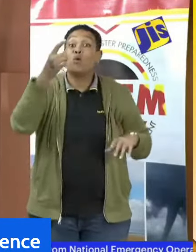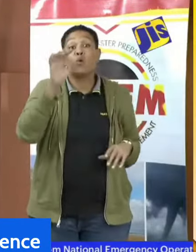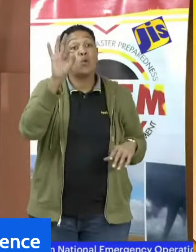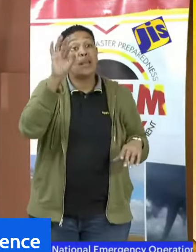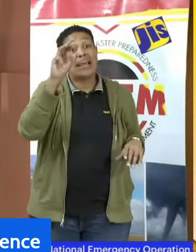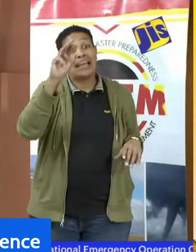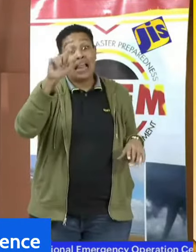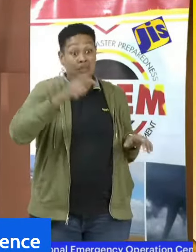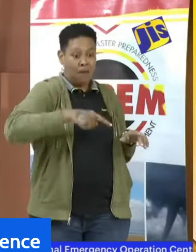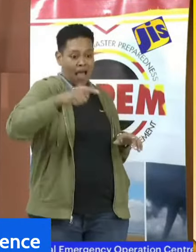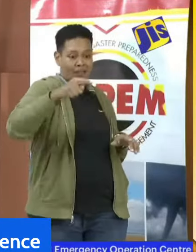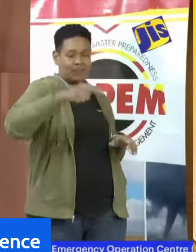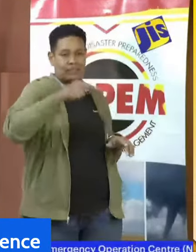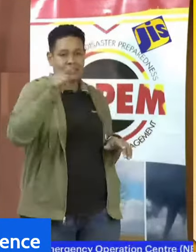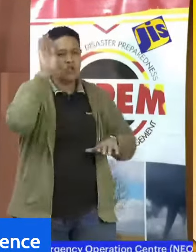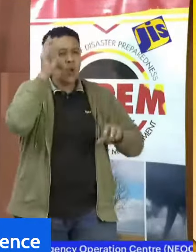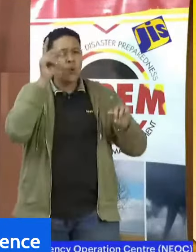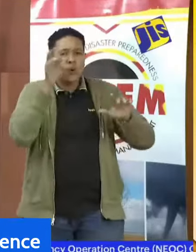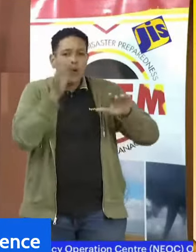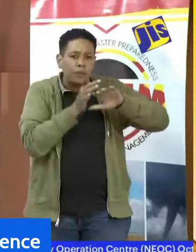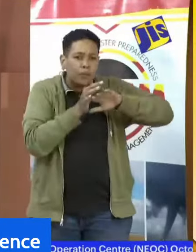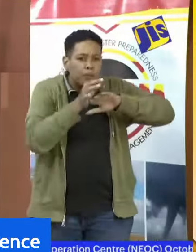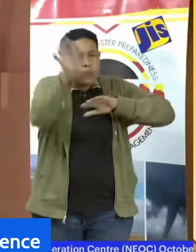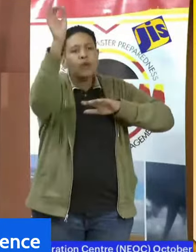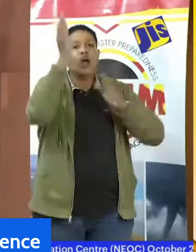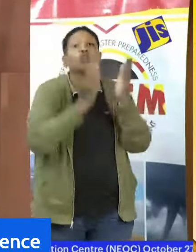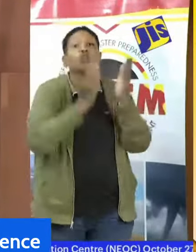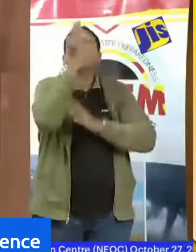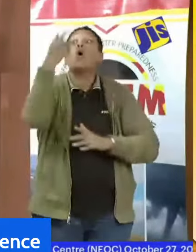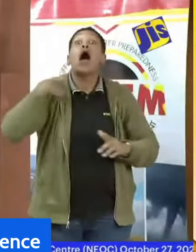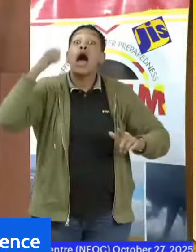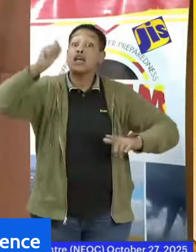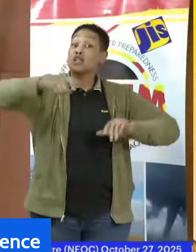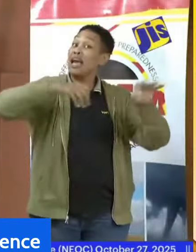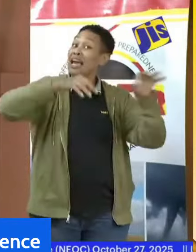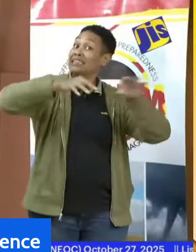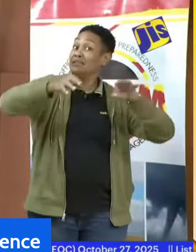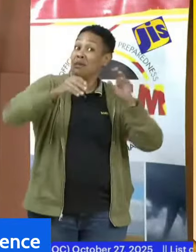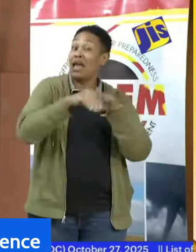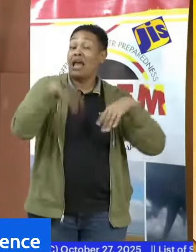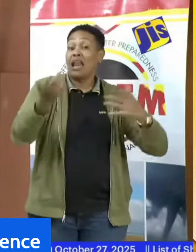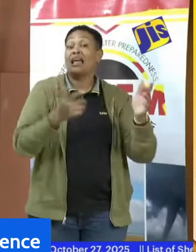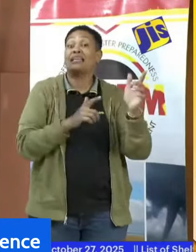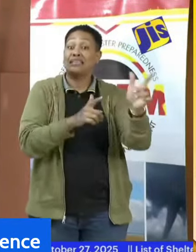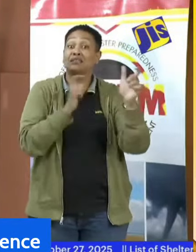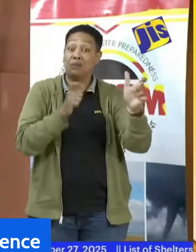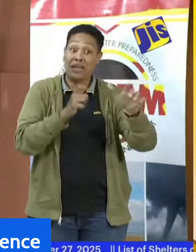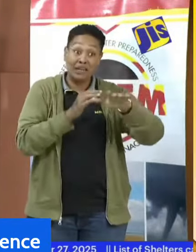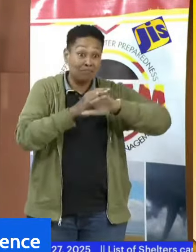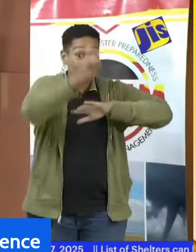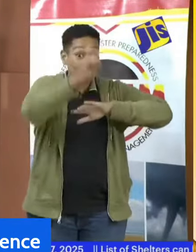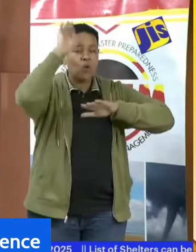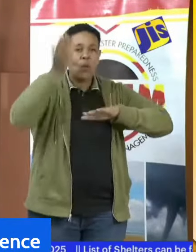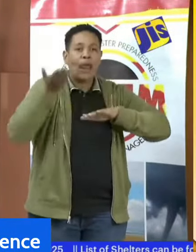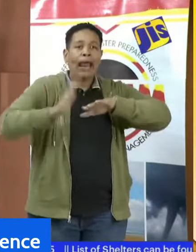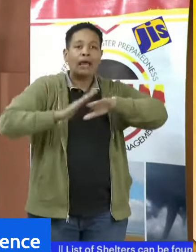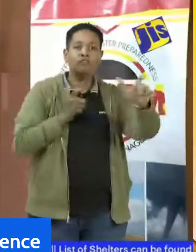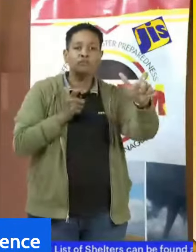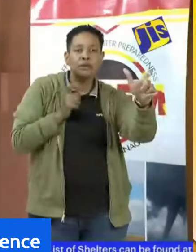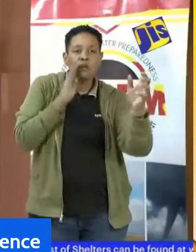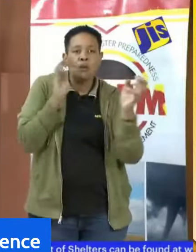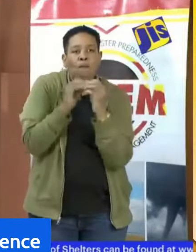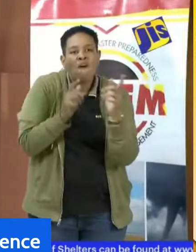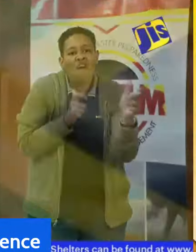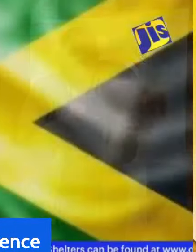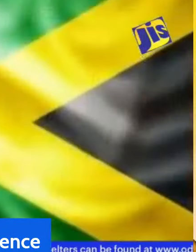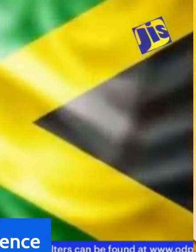miles of space there, so it will move quickly through that area. I should have pointed out that the speed of forward movement is going to be increasing as as